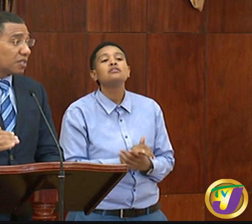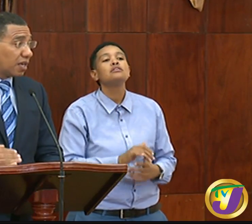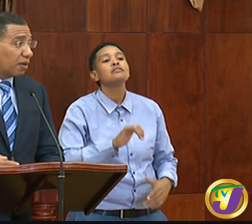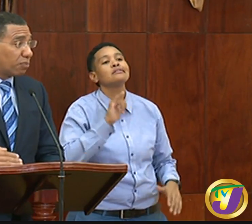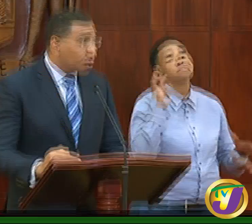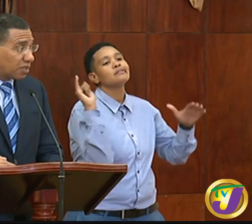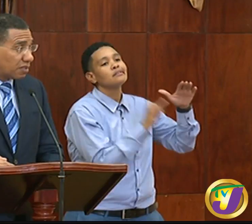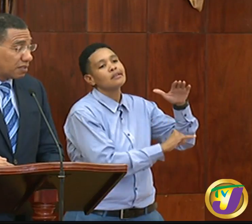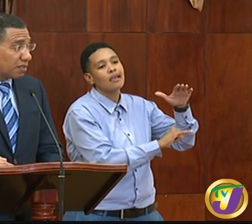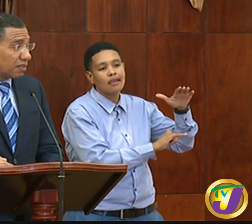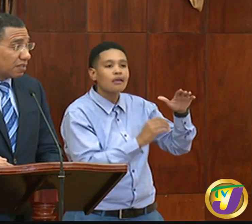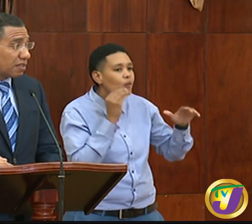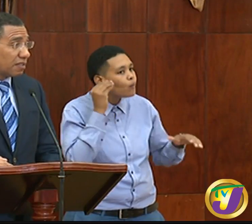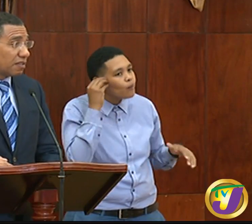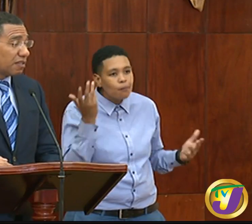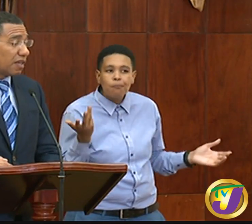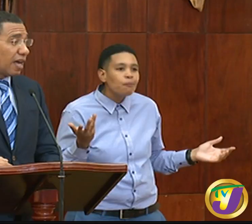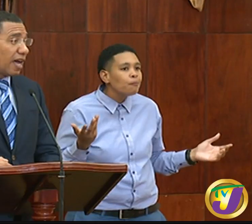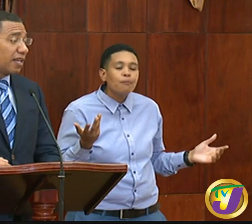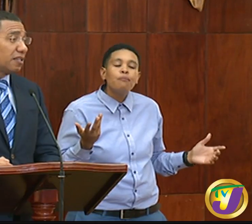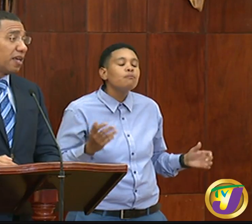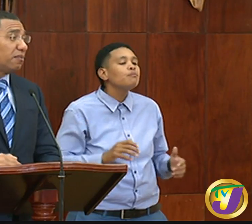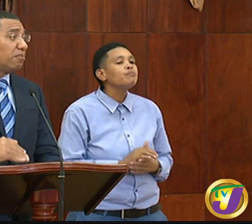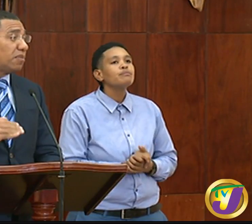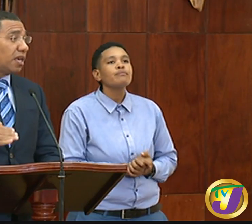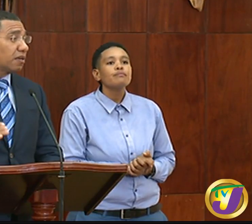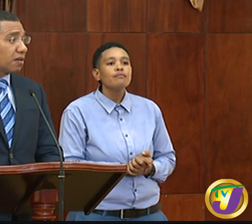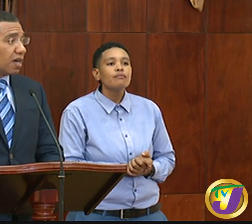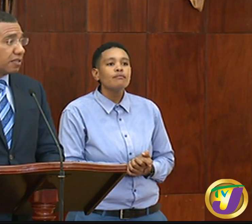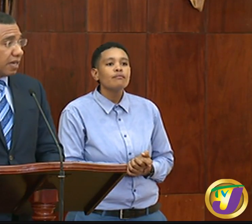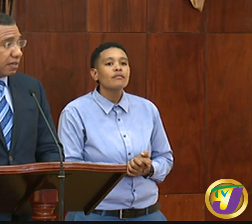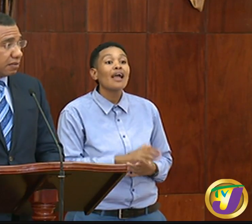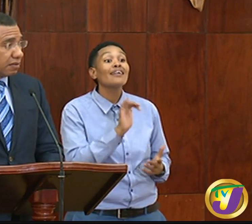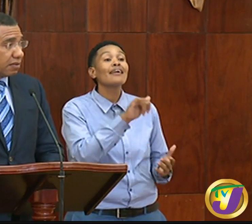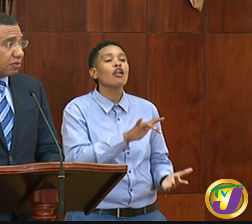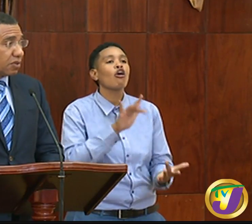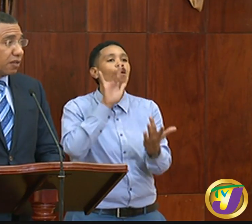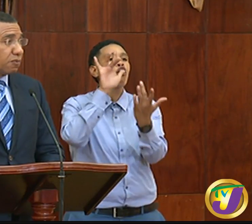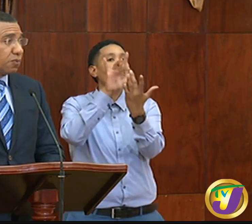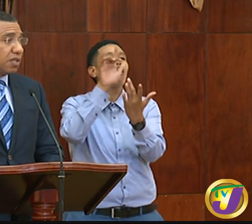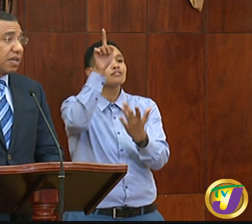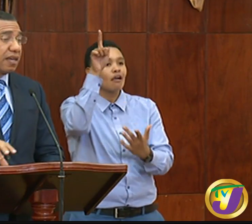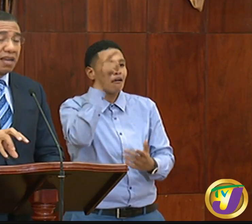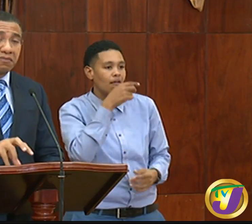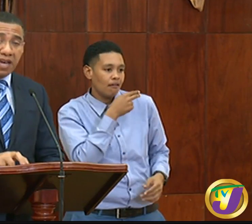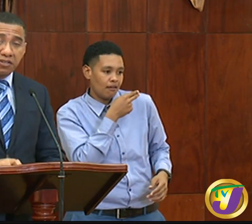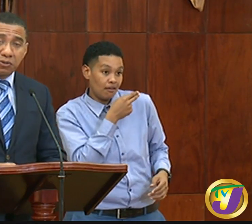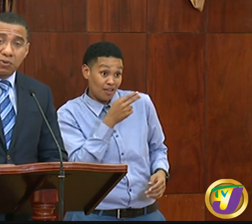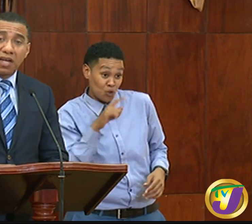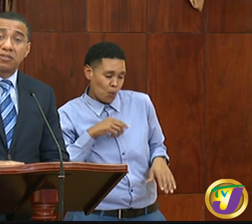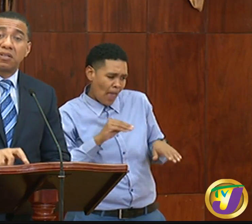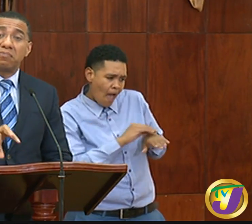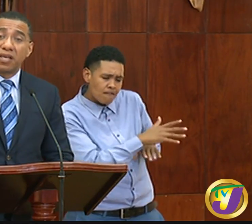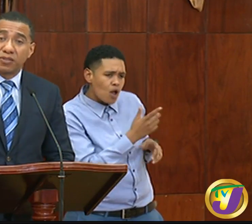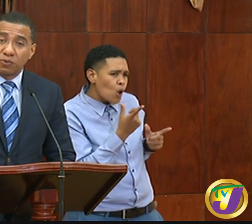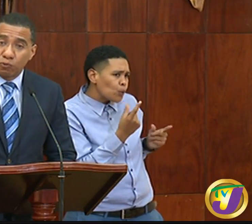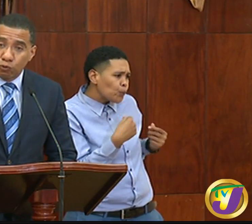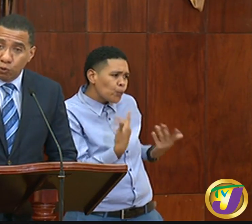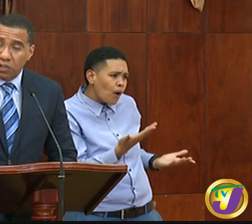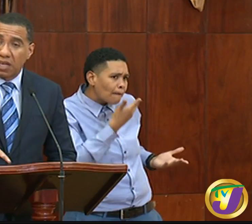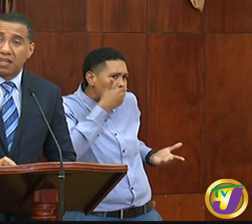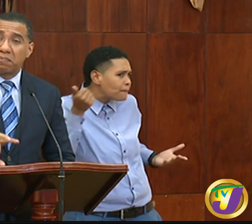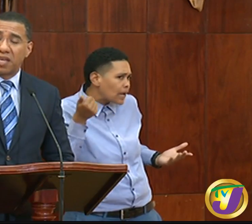to stay put and then make contact so that we can advise you as to the